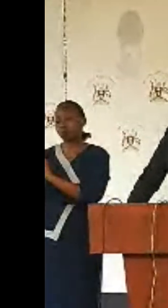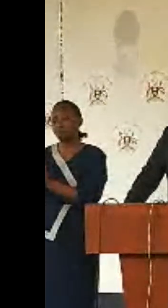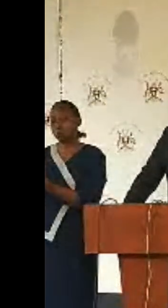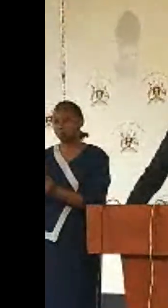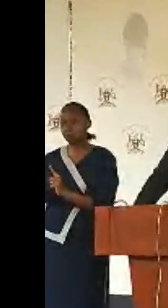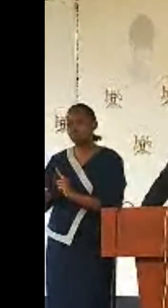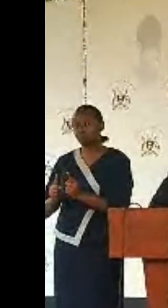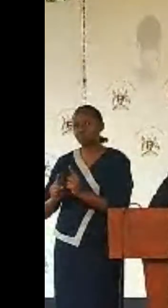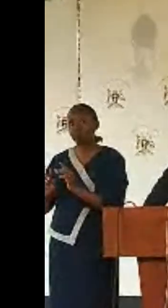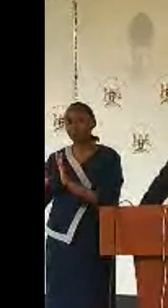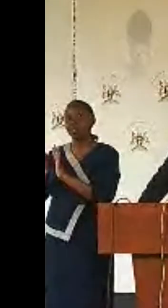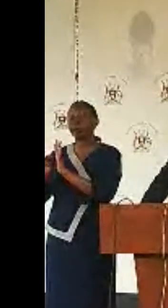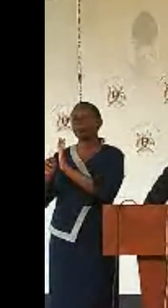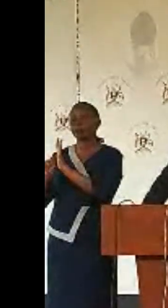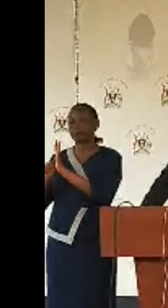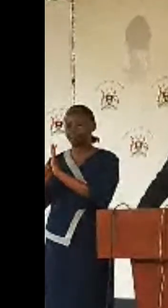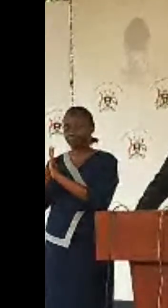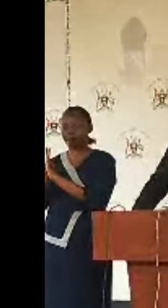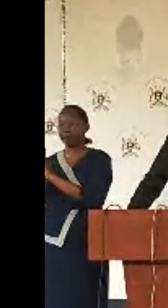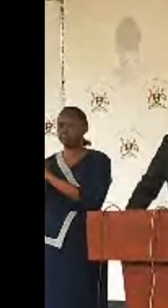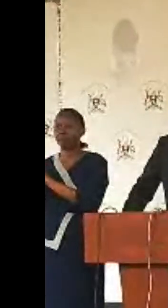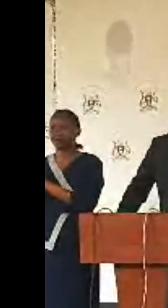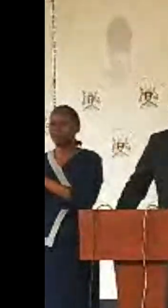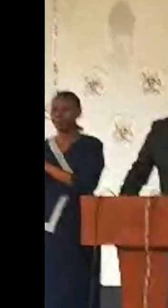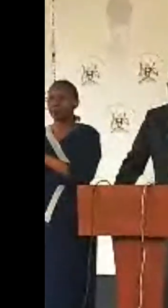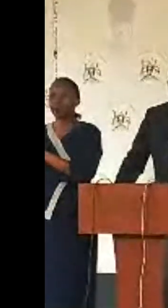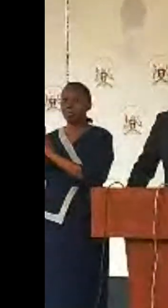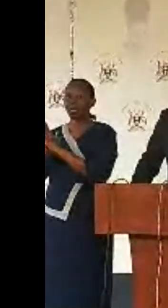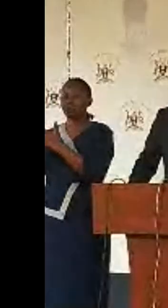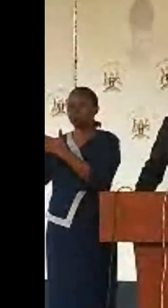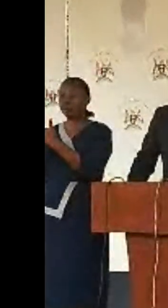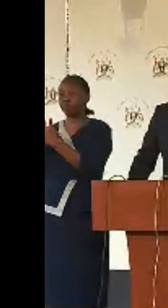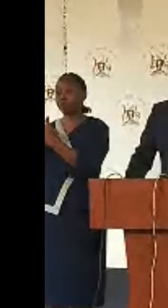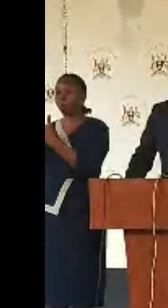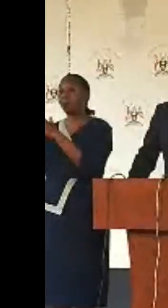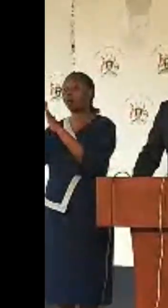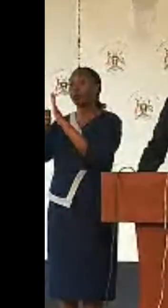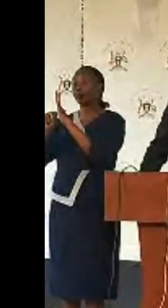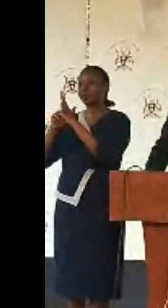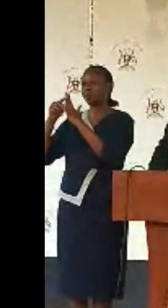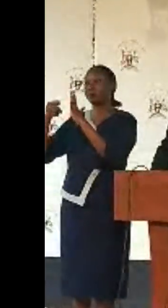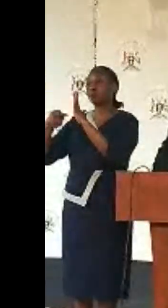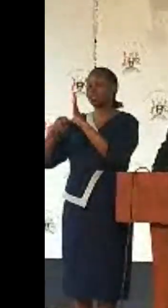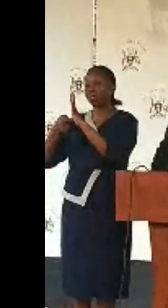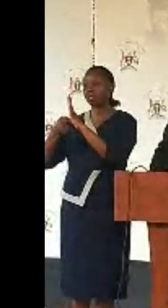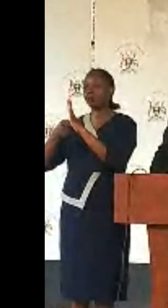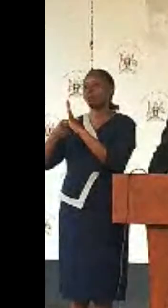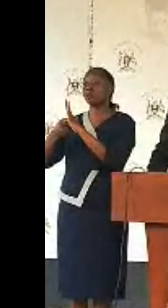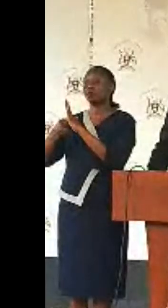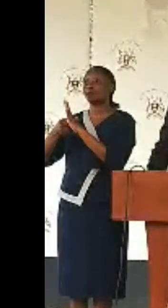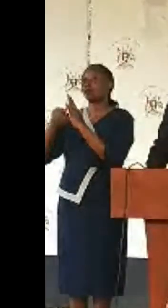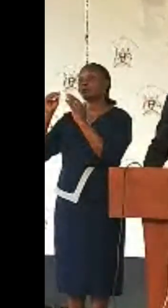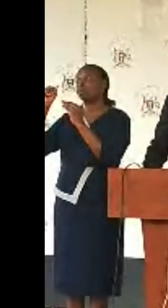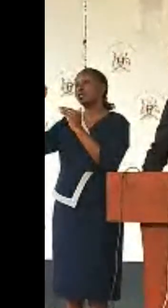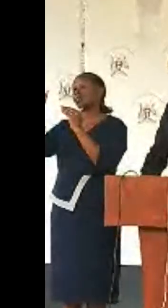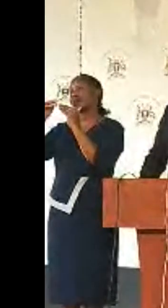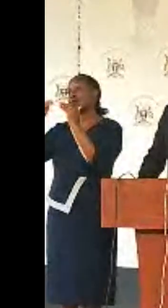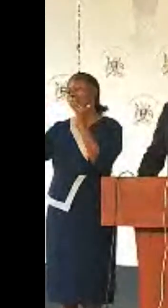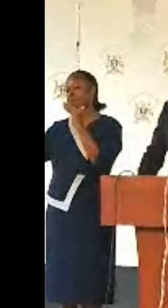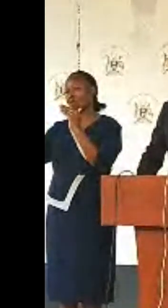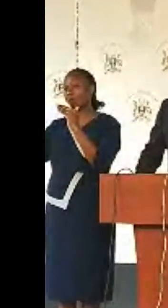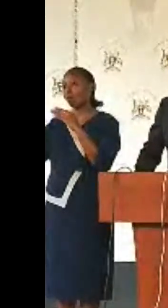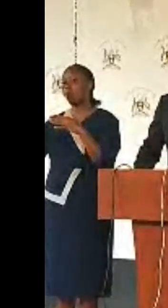earlier pronouncements from the National Curriculum Development Center that the USCE curriculum,